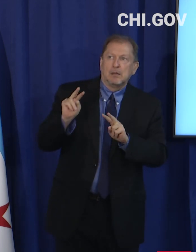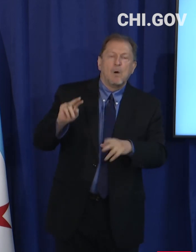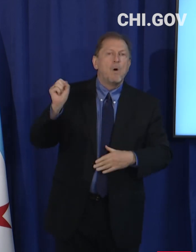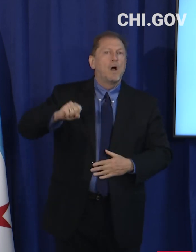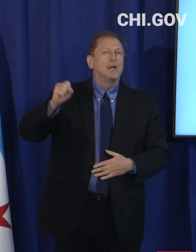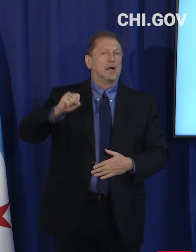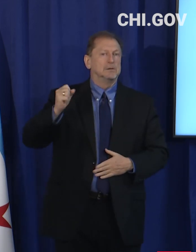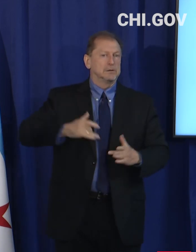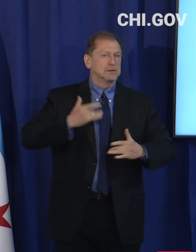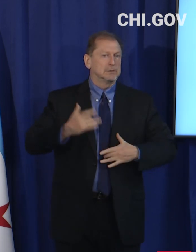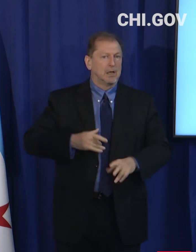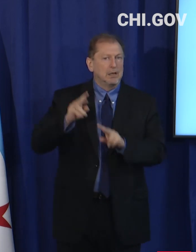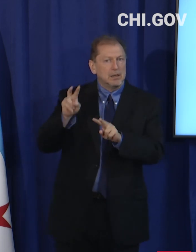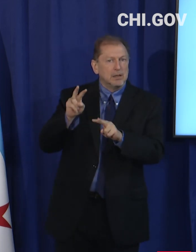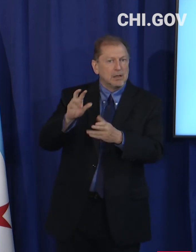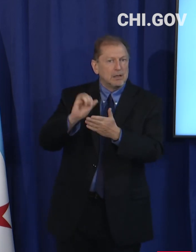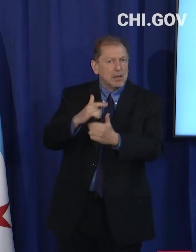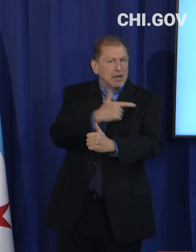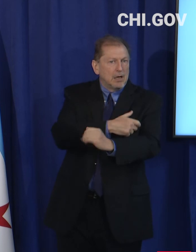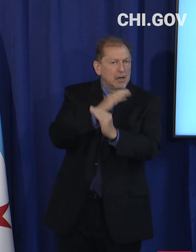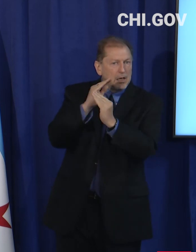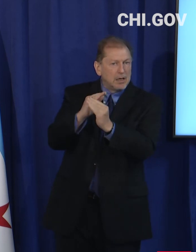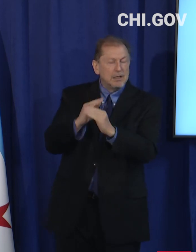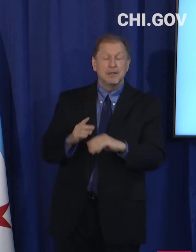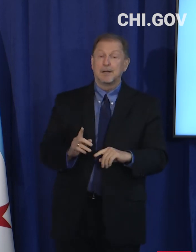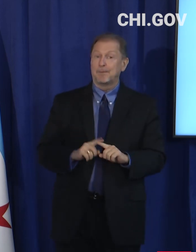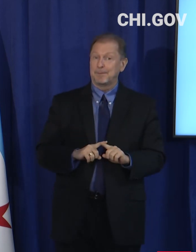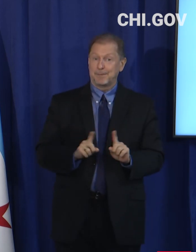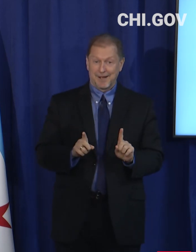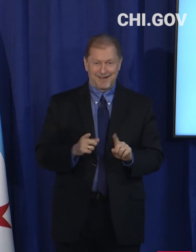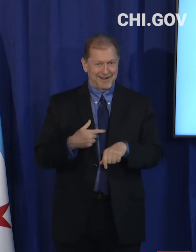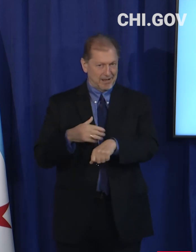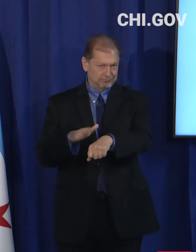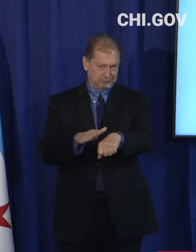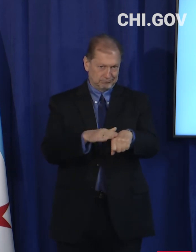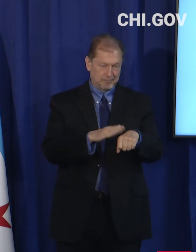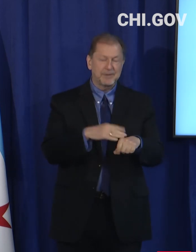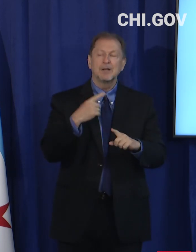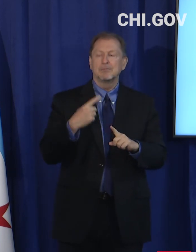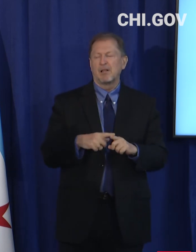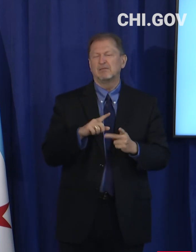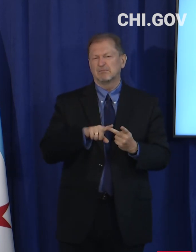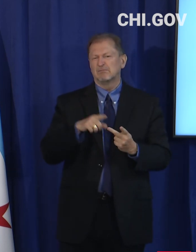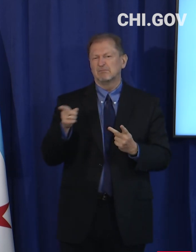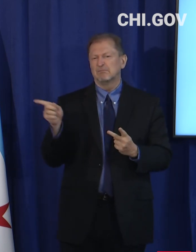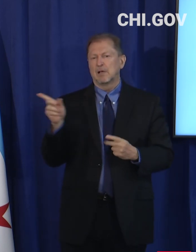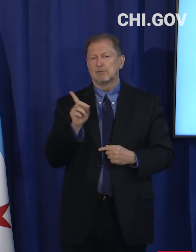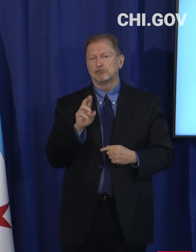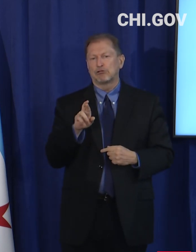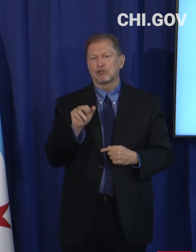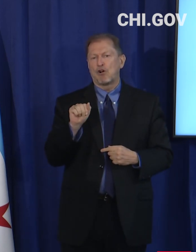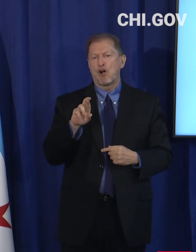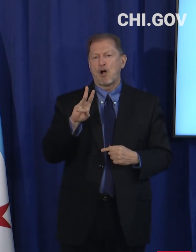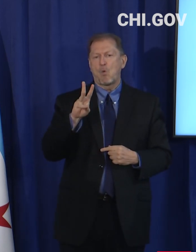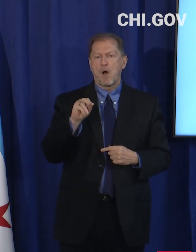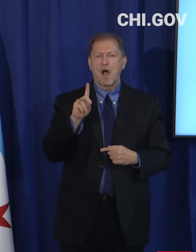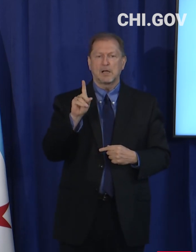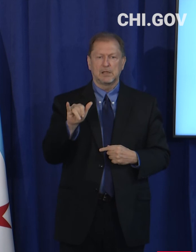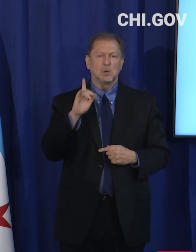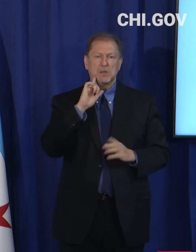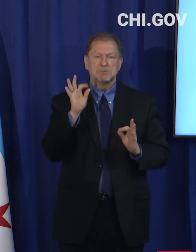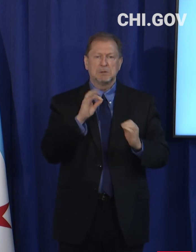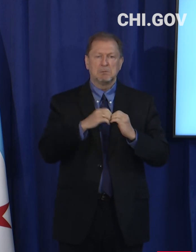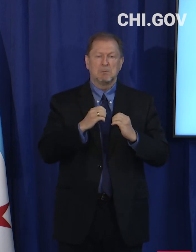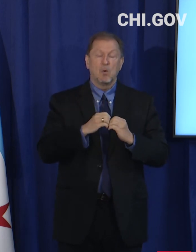it. However, I want to caution, and I'm sure Dr. Arwady will talk more about this, that widespread community